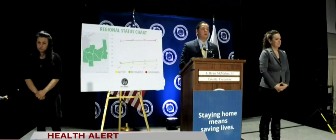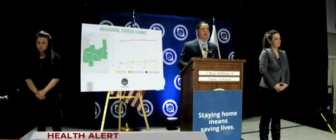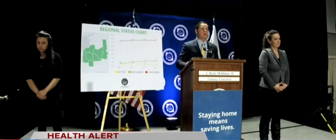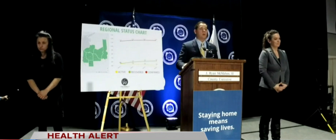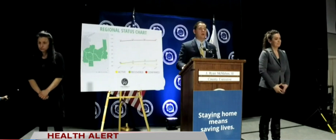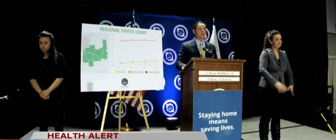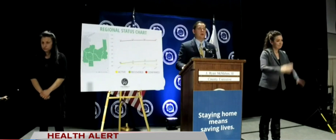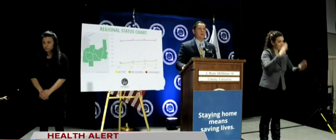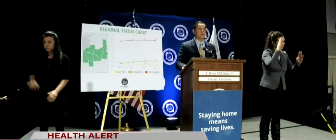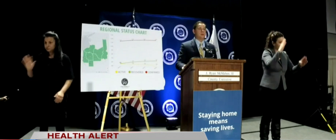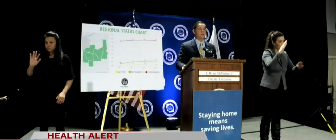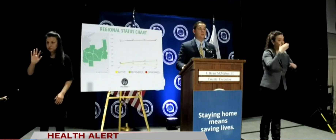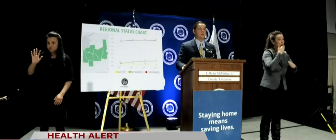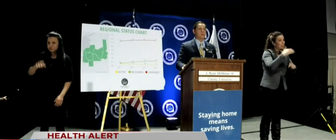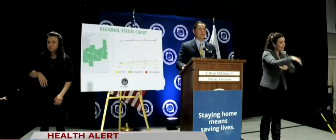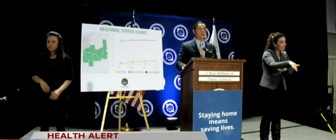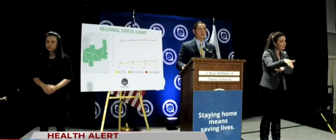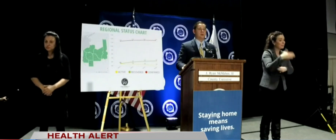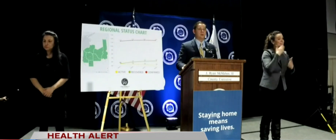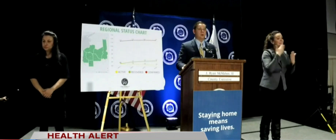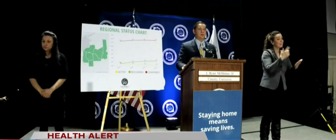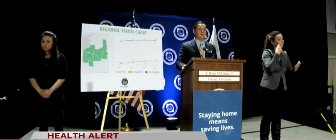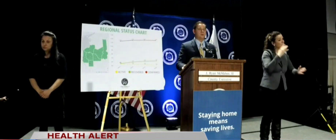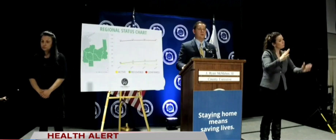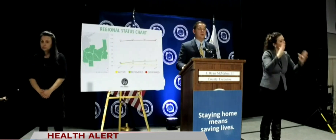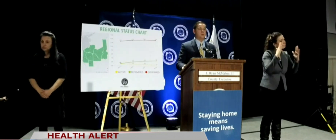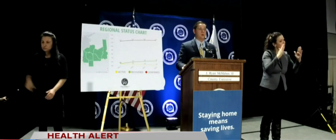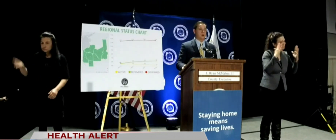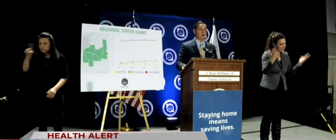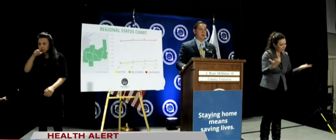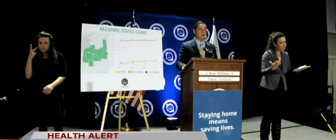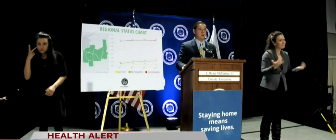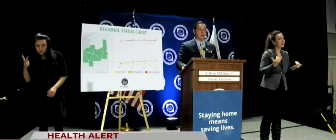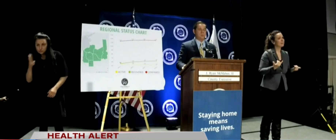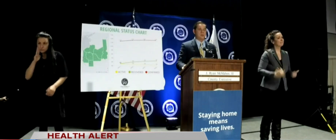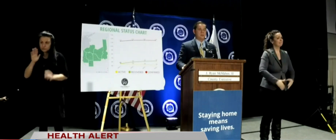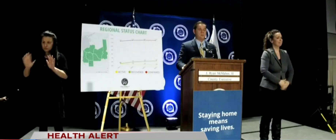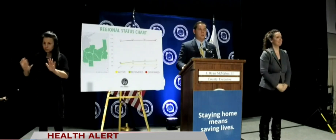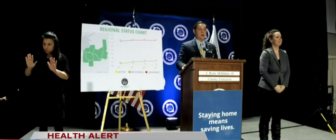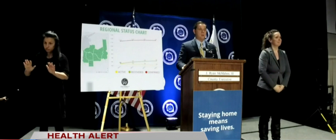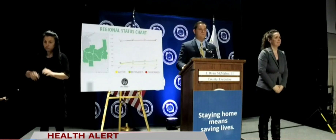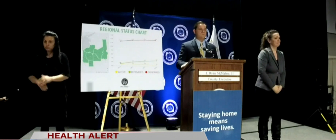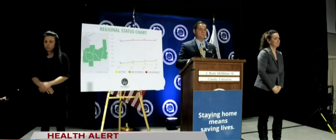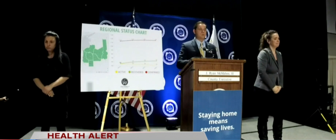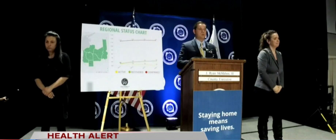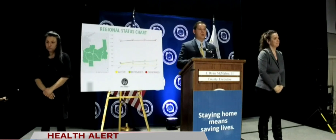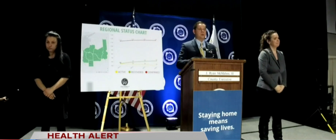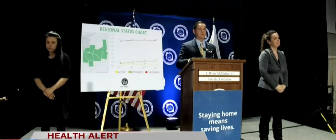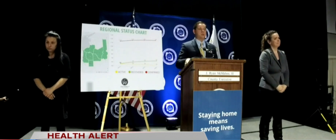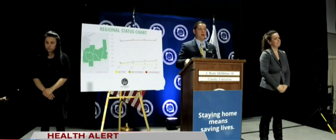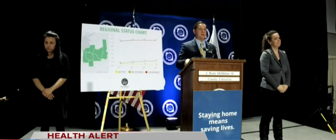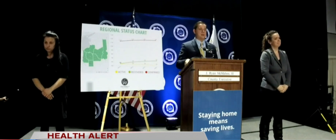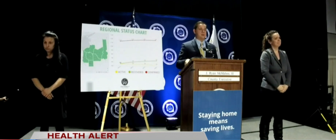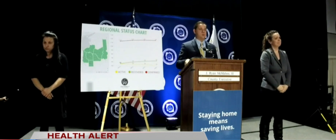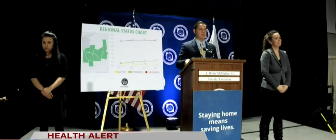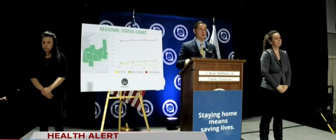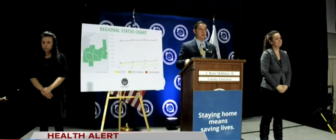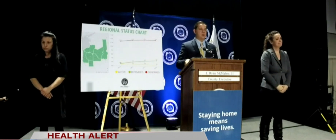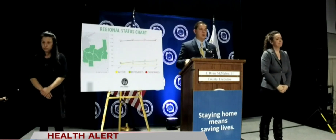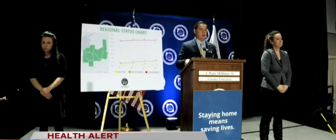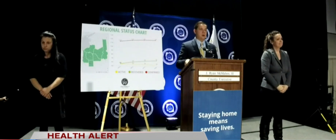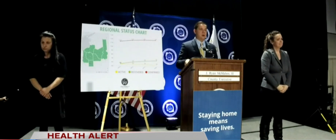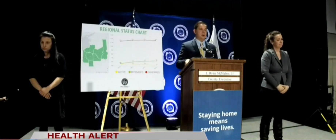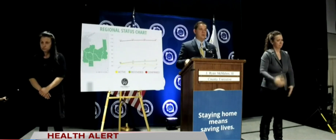Good afternoon, everyone. Thank you for being here and for tuning in for our update. Throughout this process,